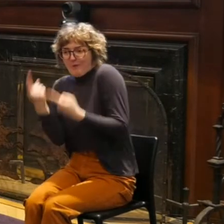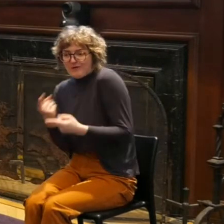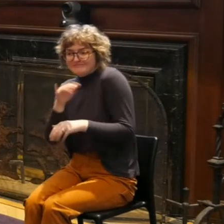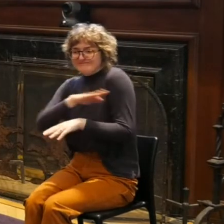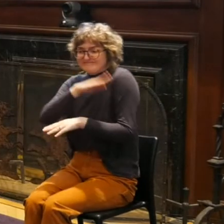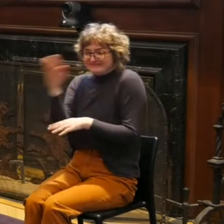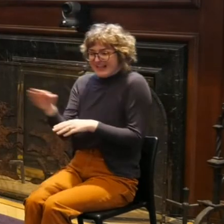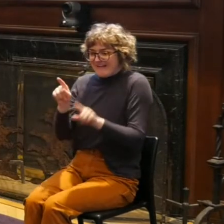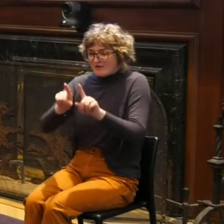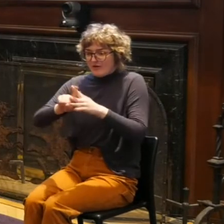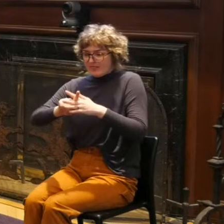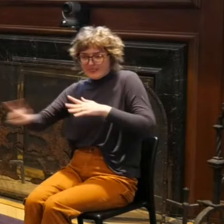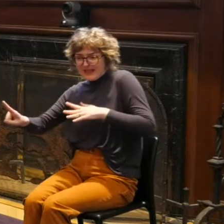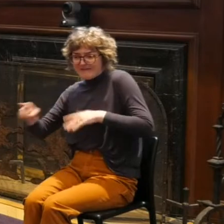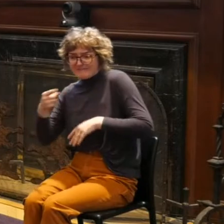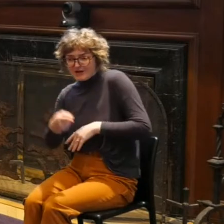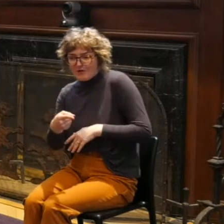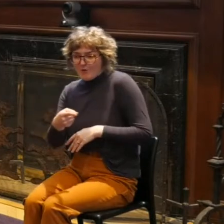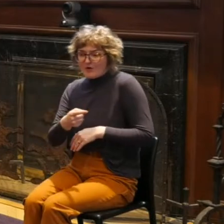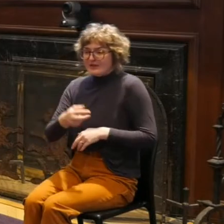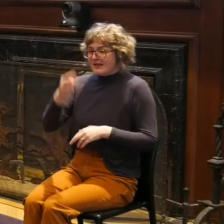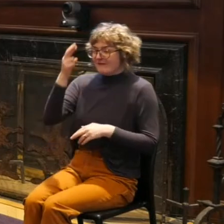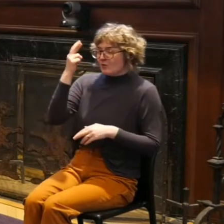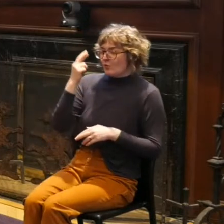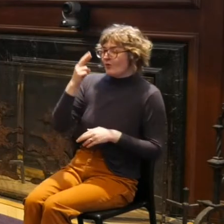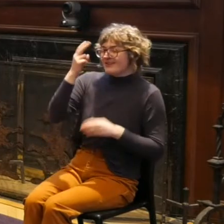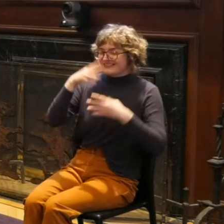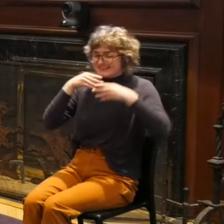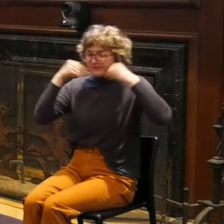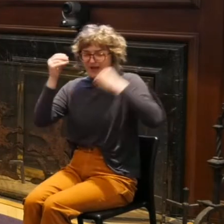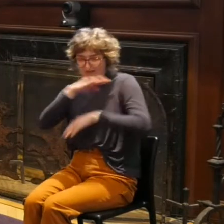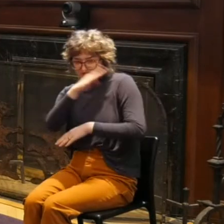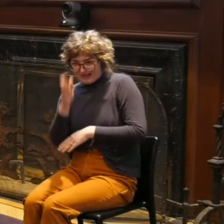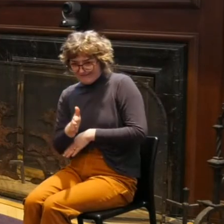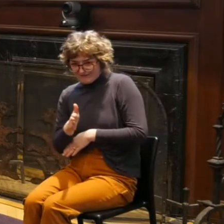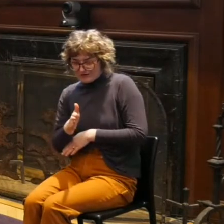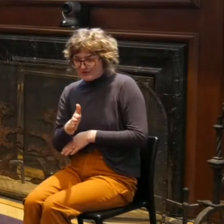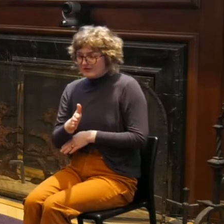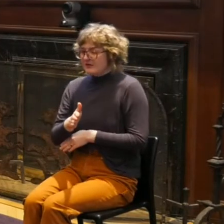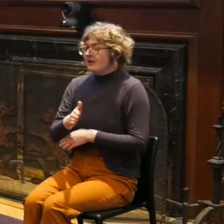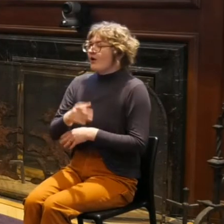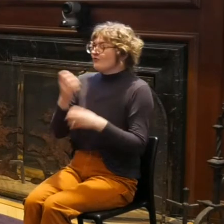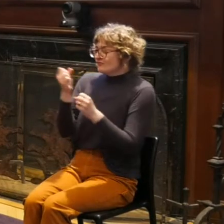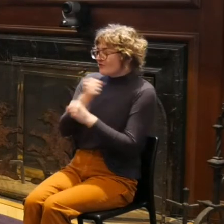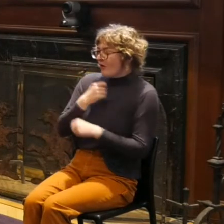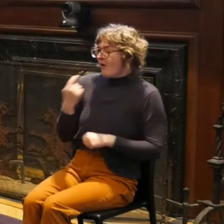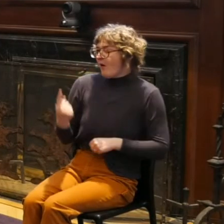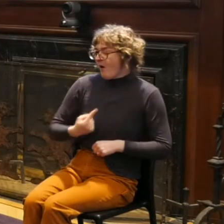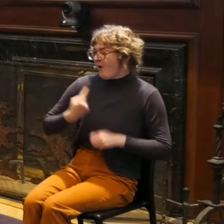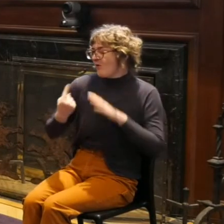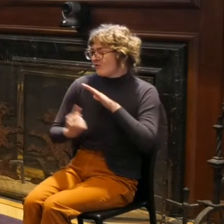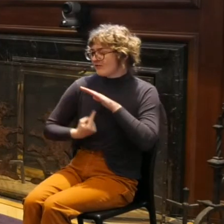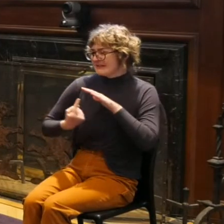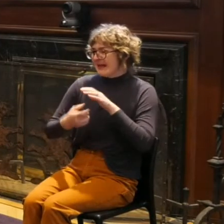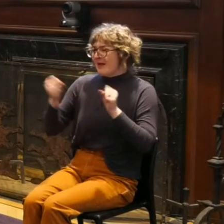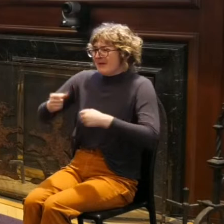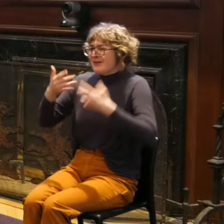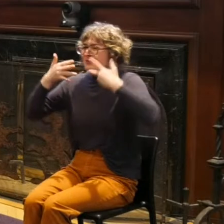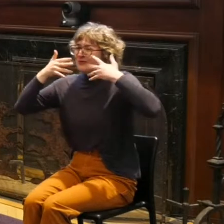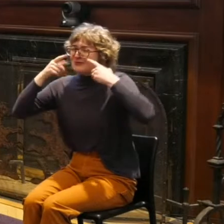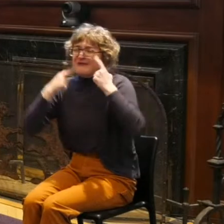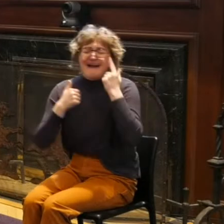never abandon you or give you a reason to smile. Solitude joined in and said, I bet I can make you cry.